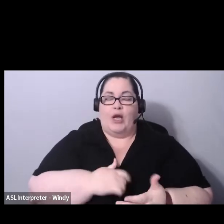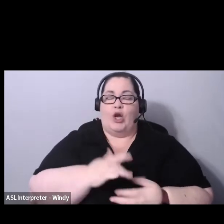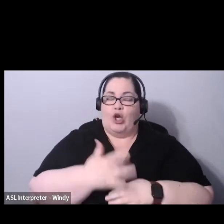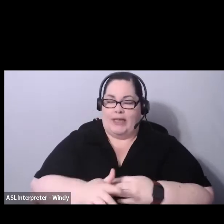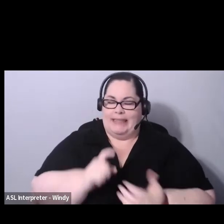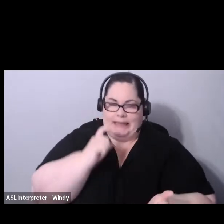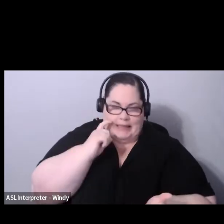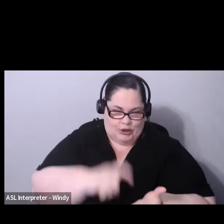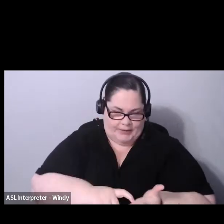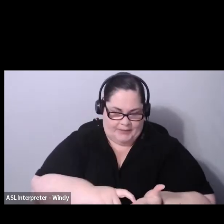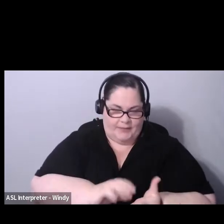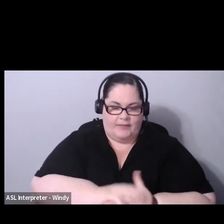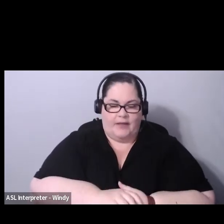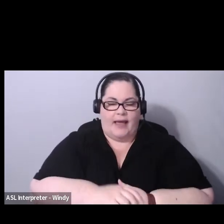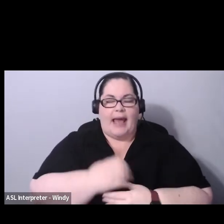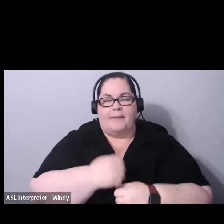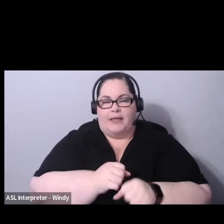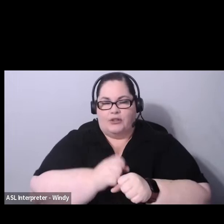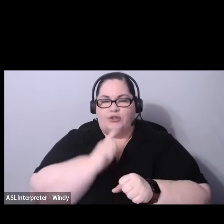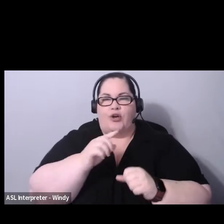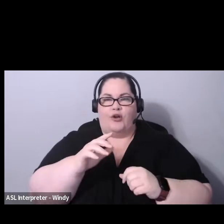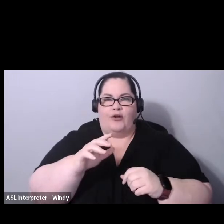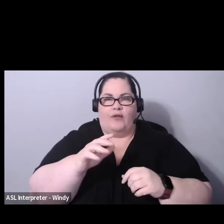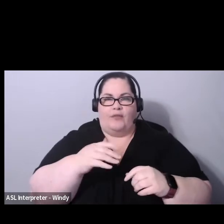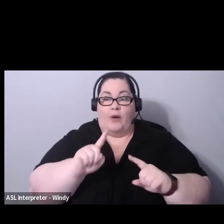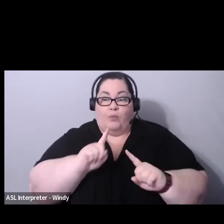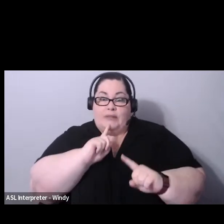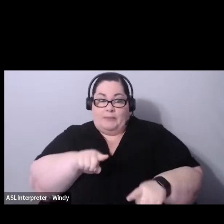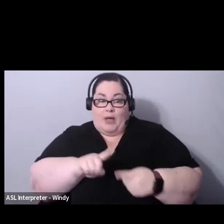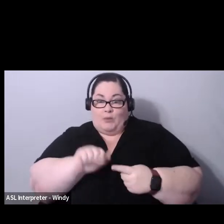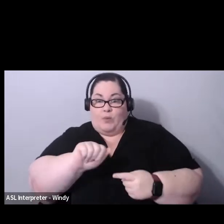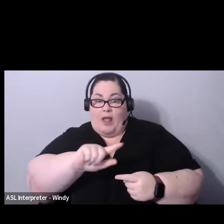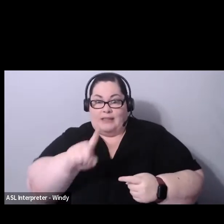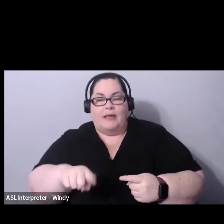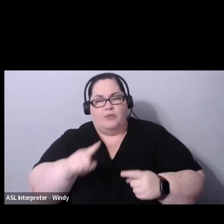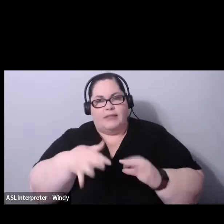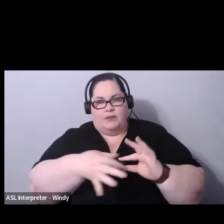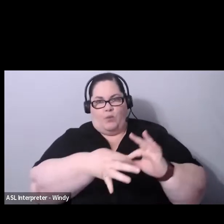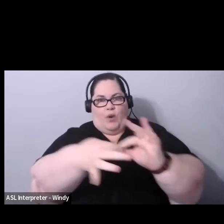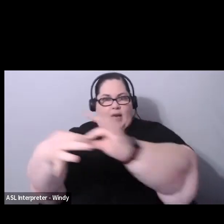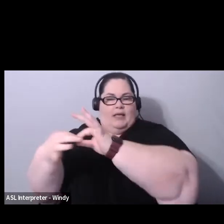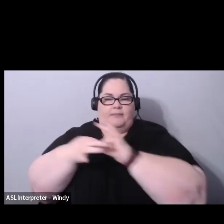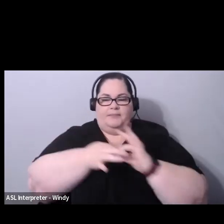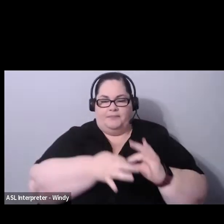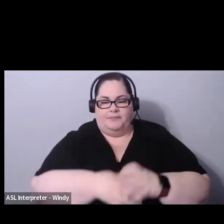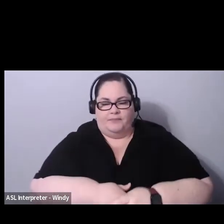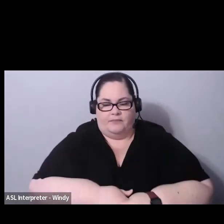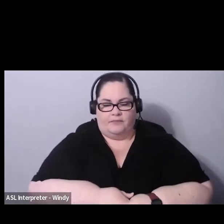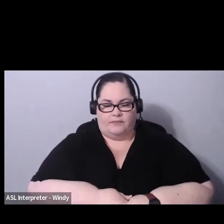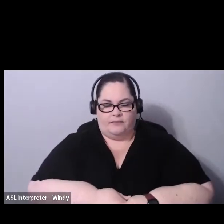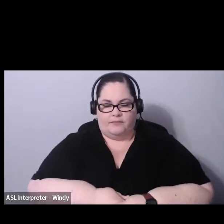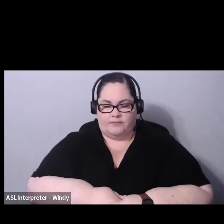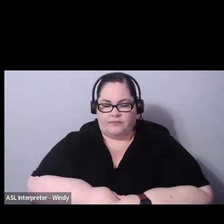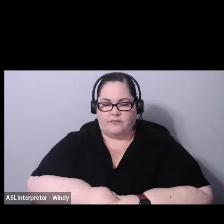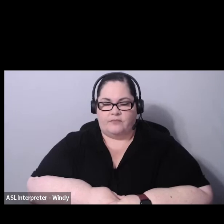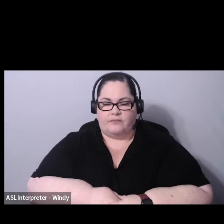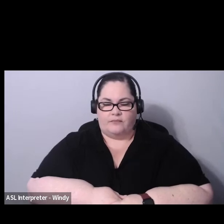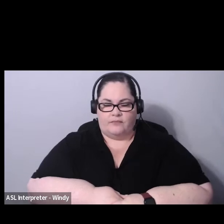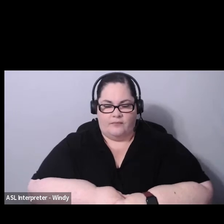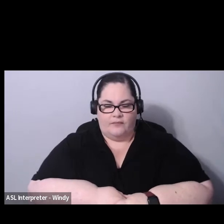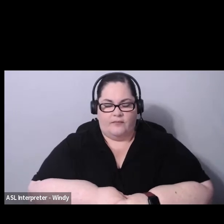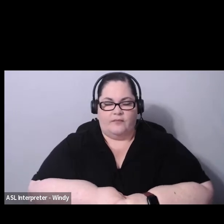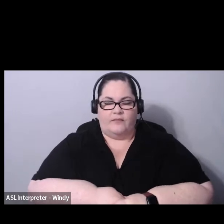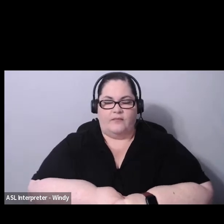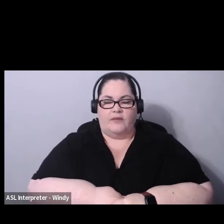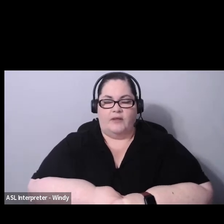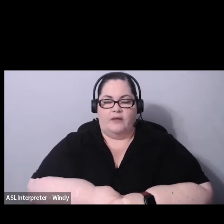And then the director is required to establish a dementia services program within ACDHH that meets a